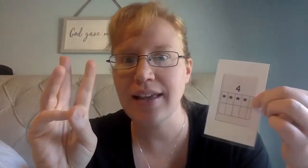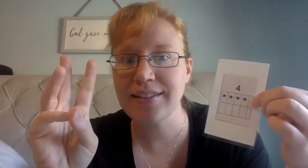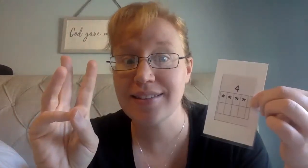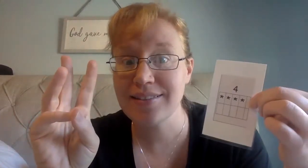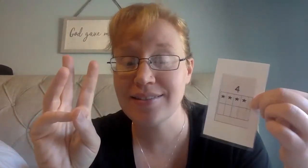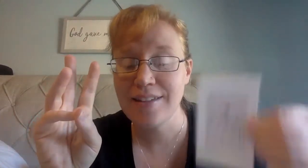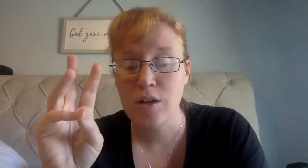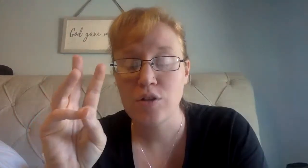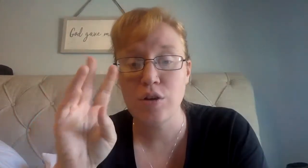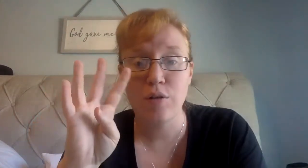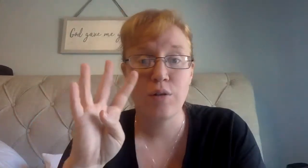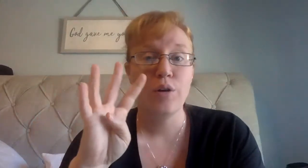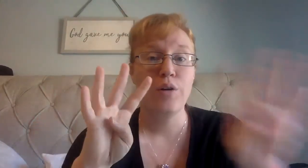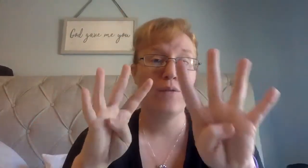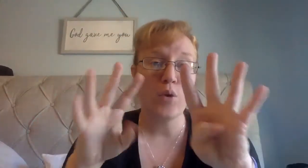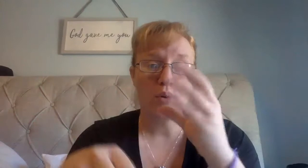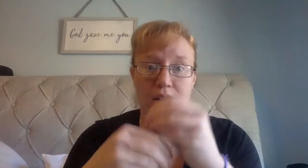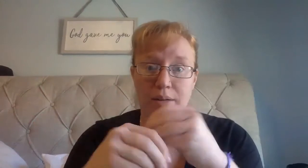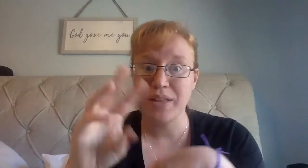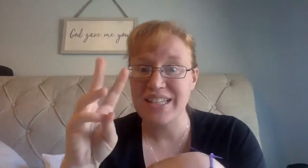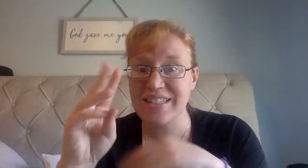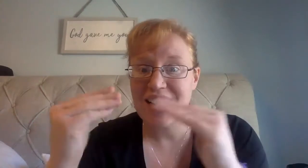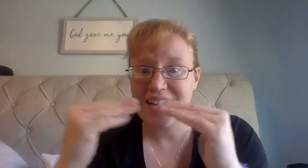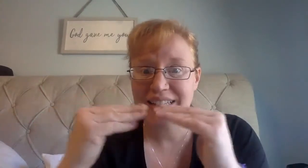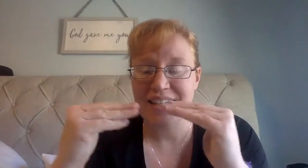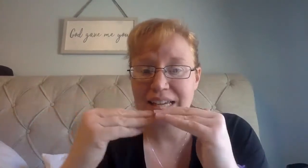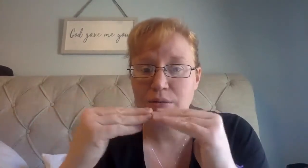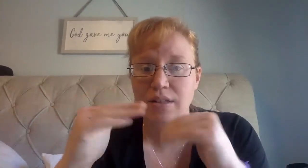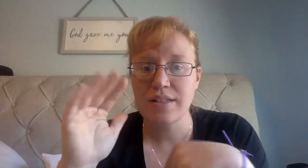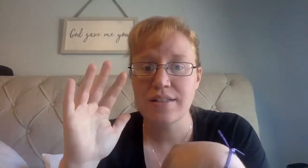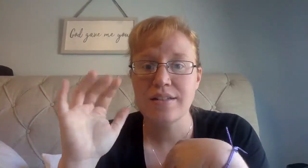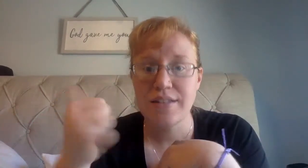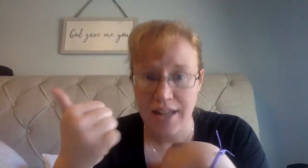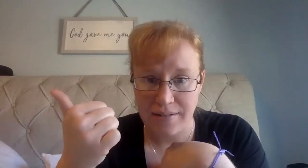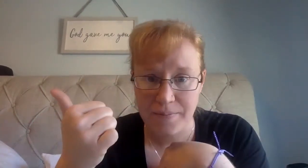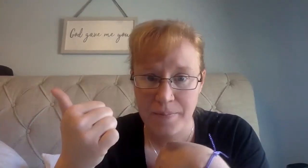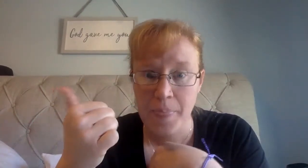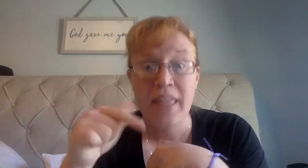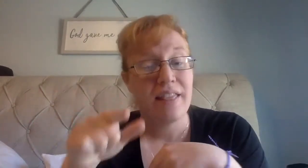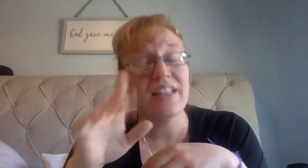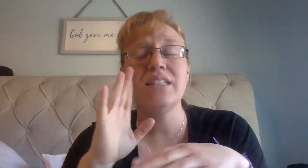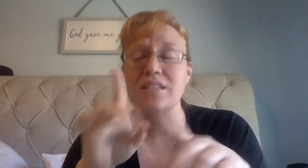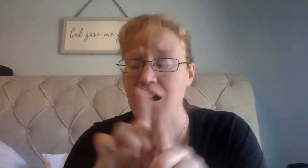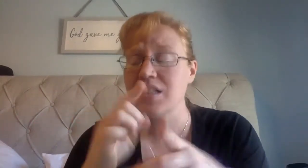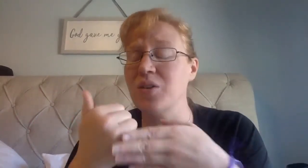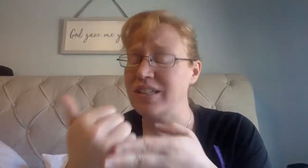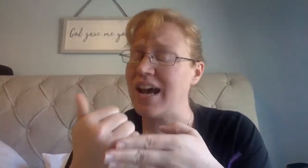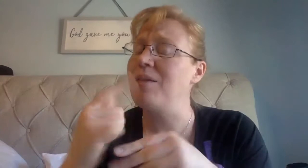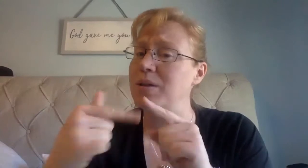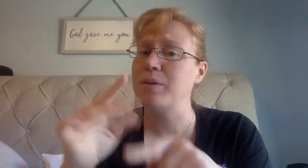6. So 4 plus 6 equals 10. This is also going to help us when we